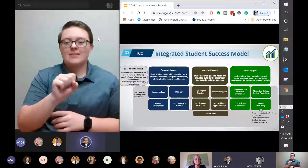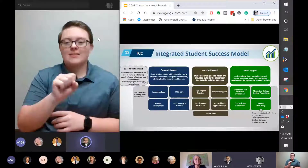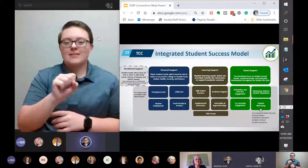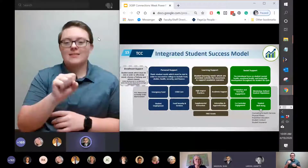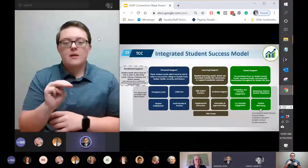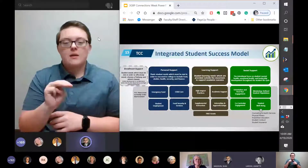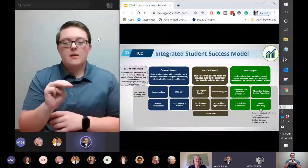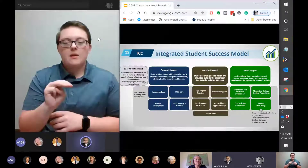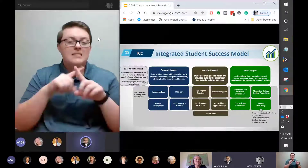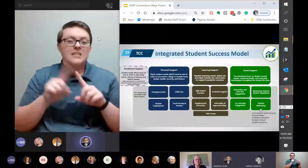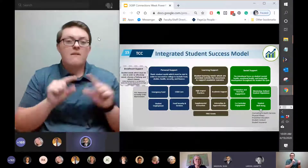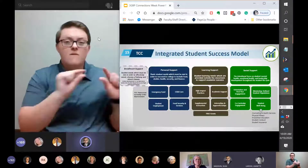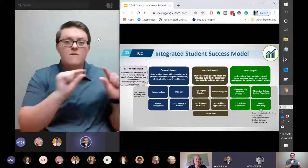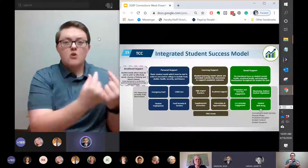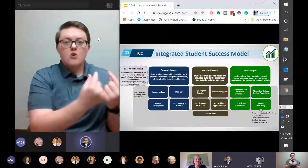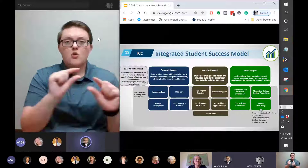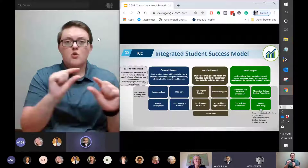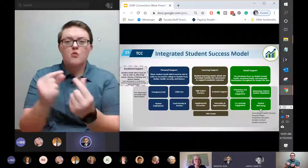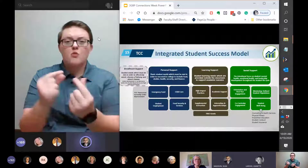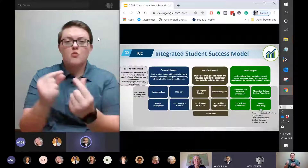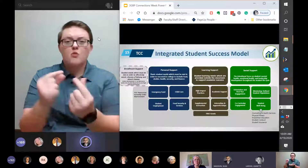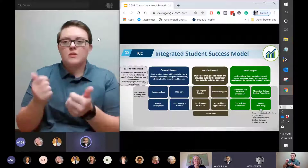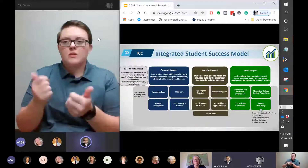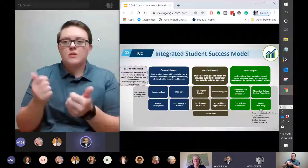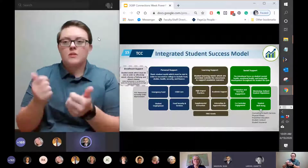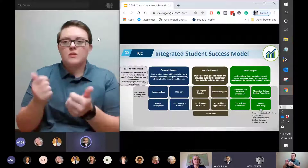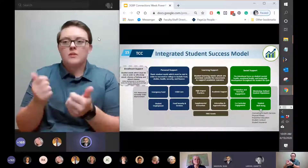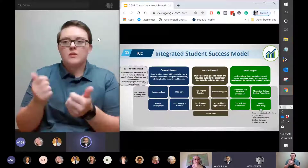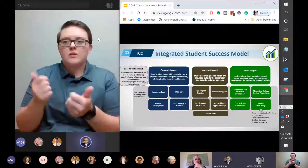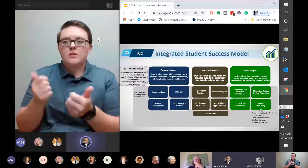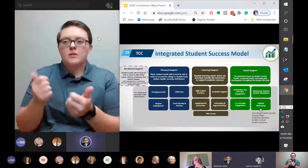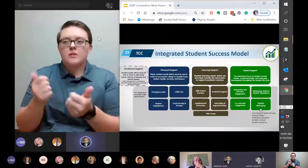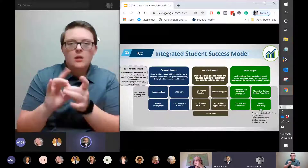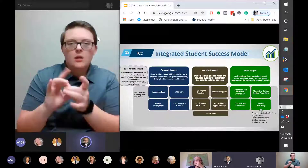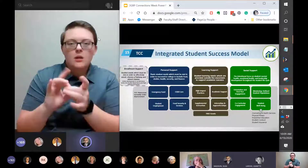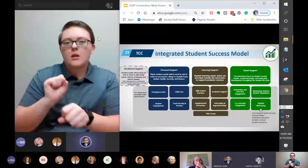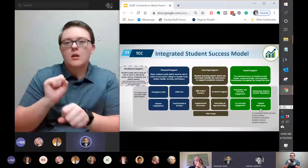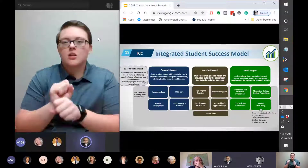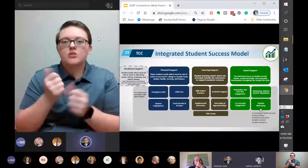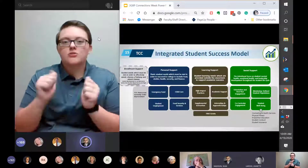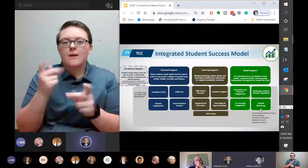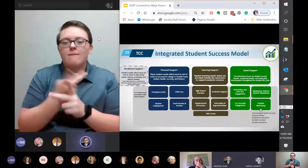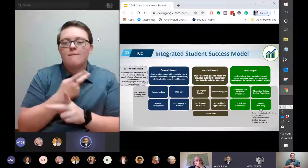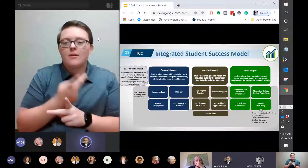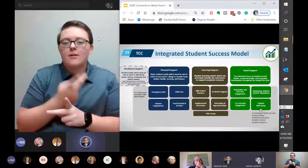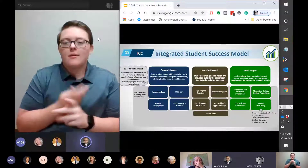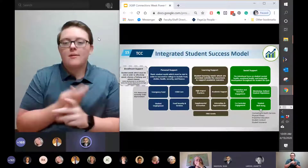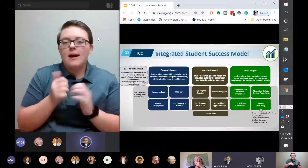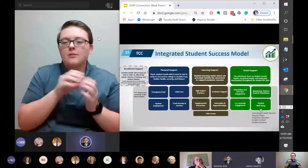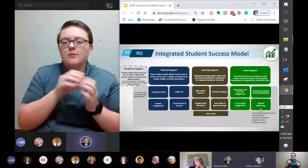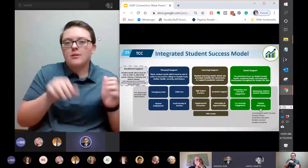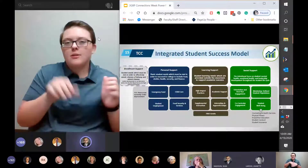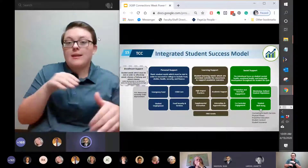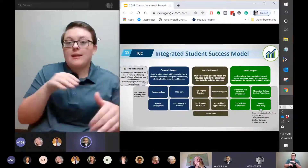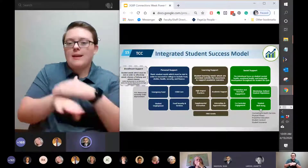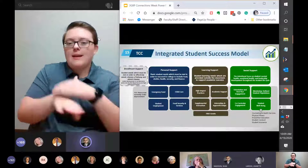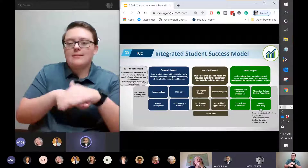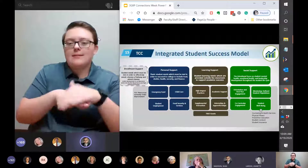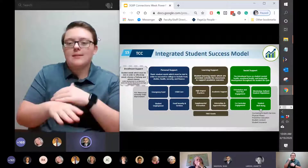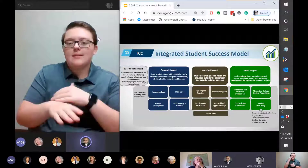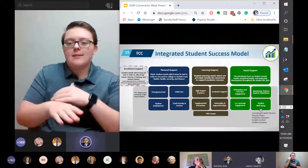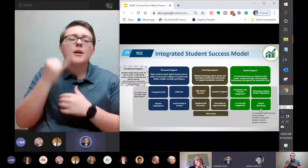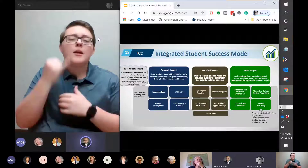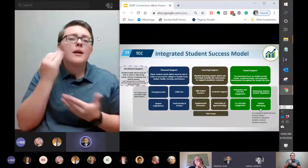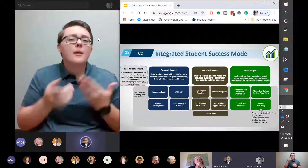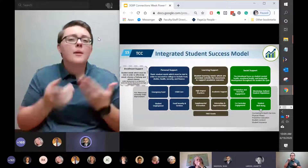help with even helping students get connected to those resources, so that if you go to one resource, a pantry